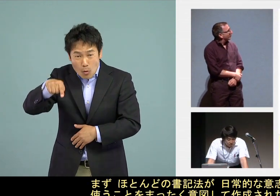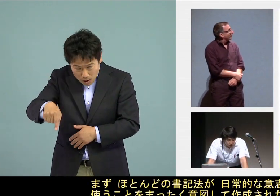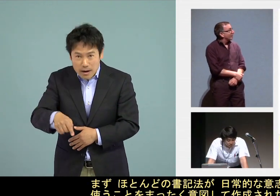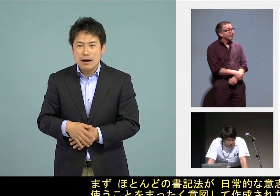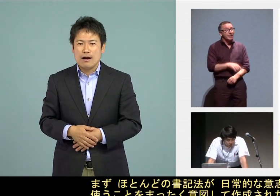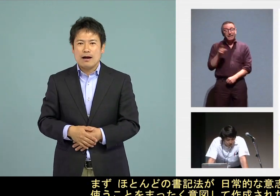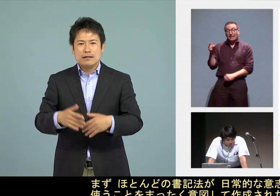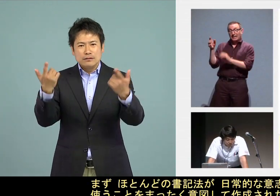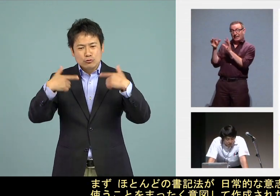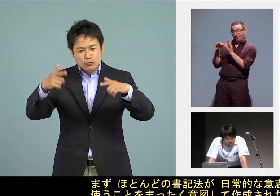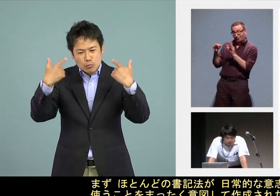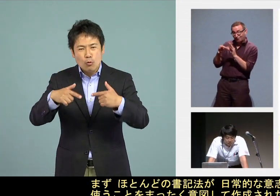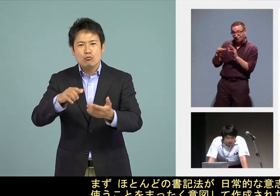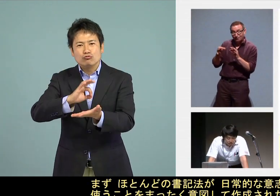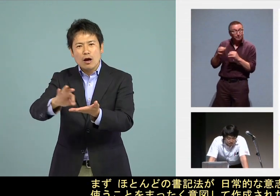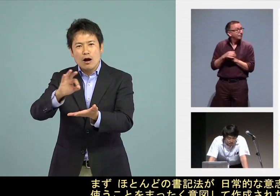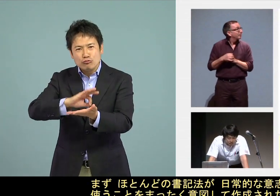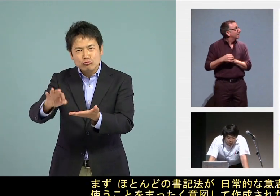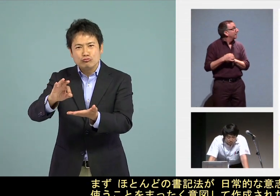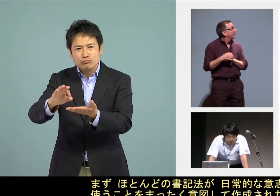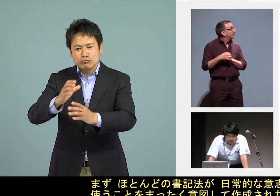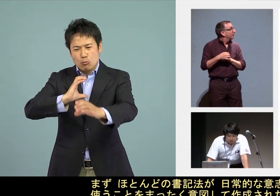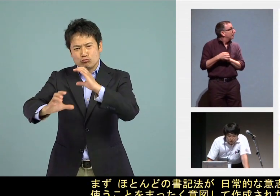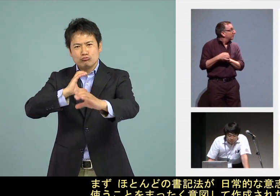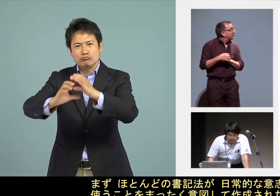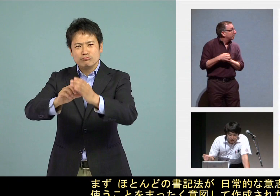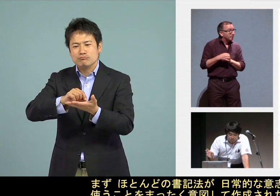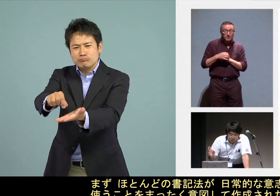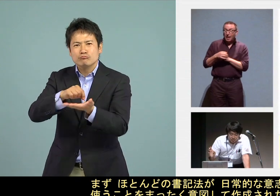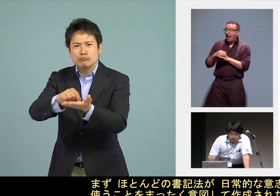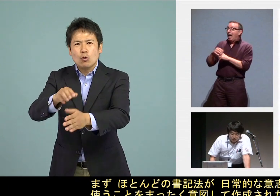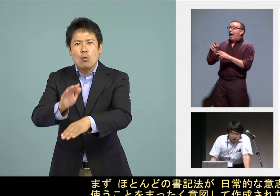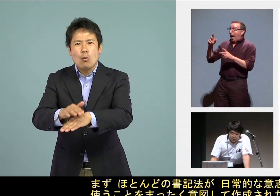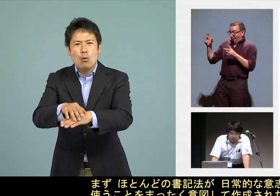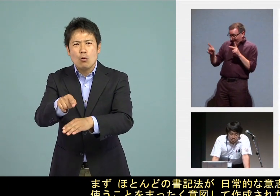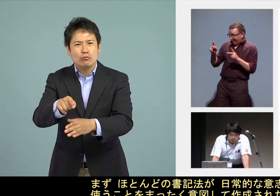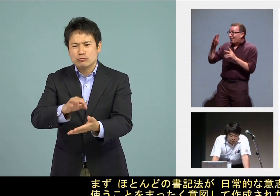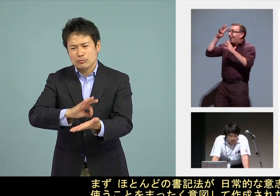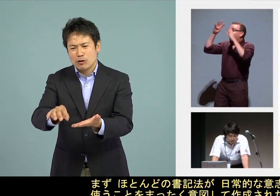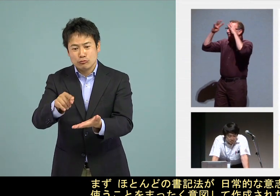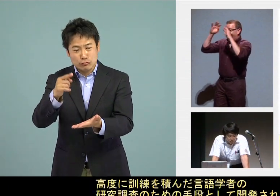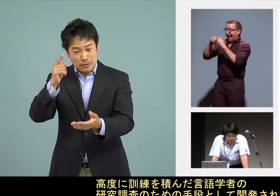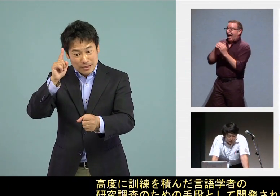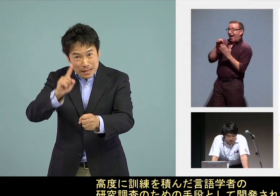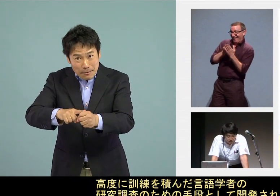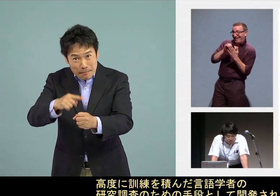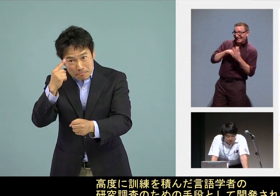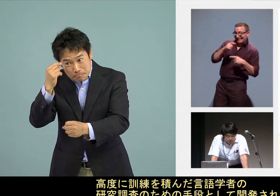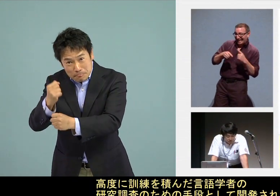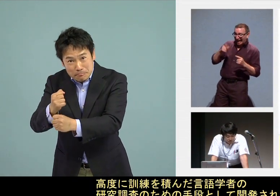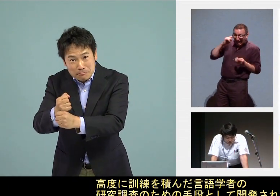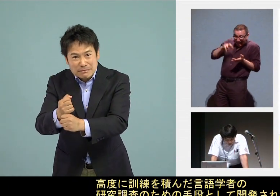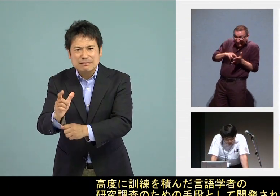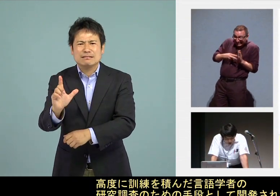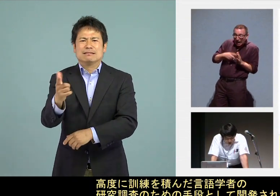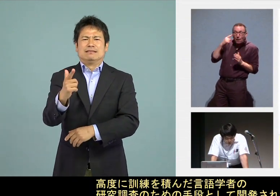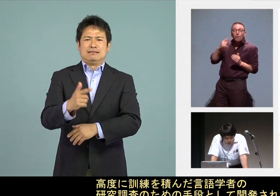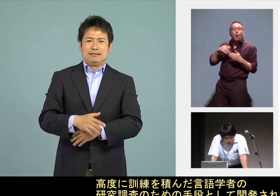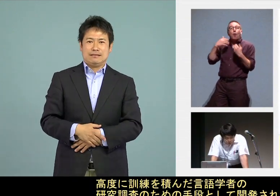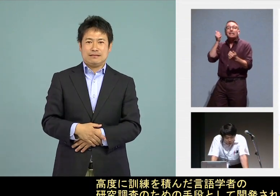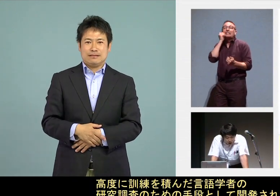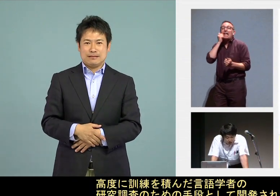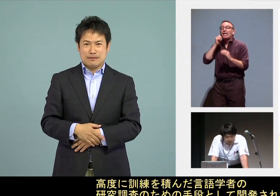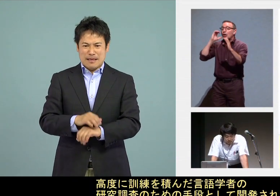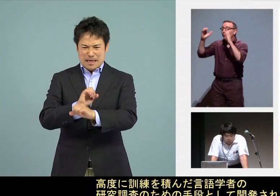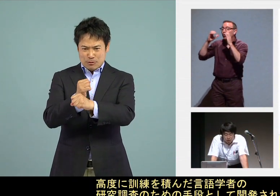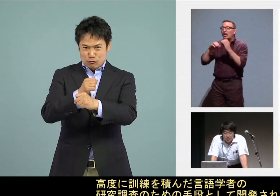Most systems were never intended to be used as a means of daily communication, but as a research